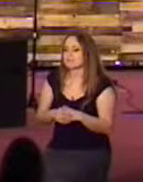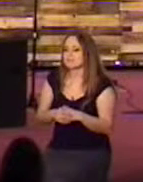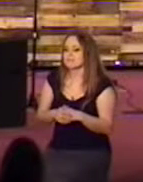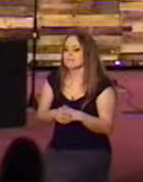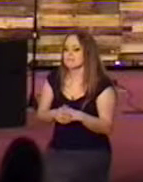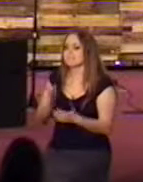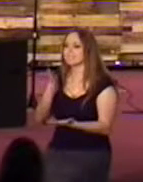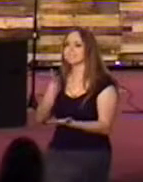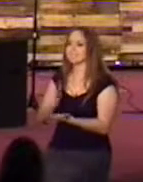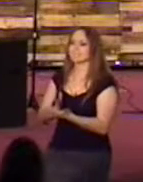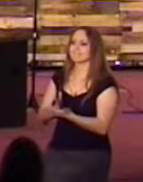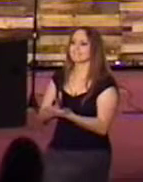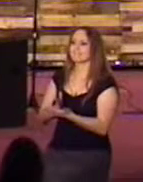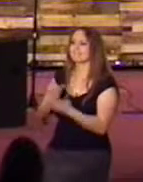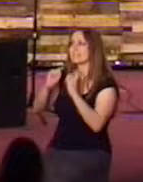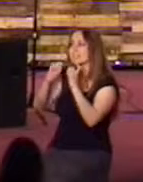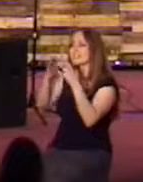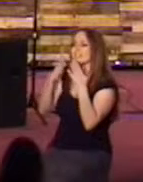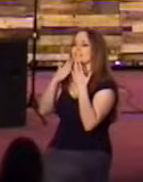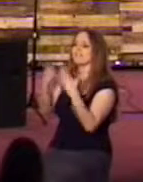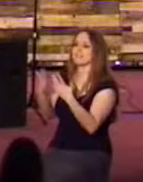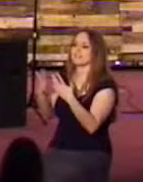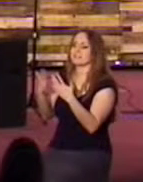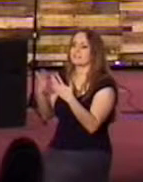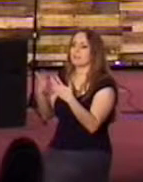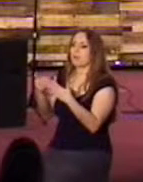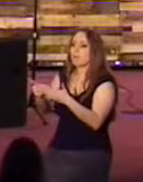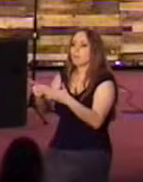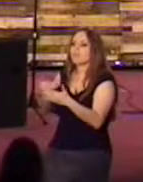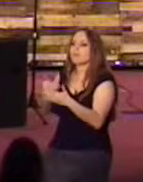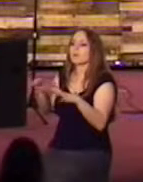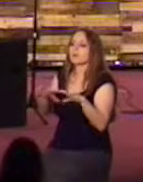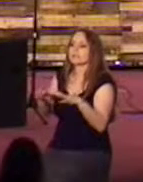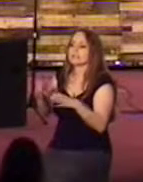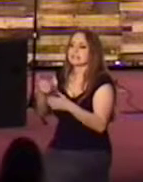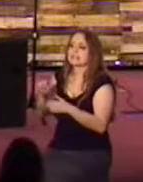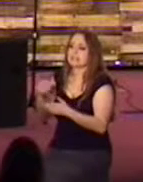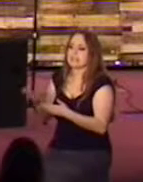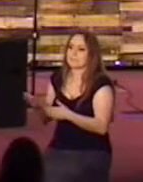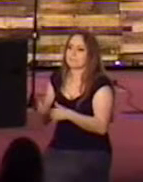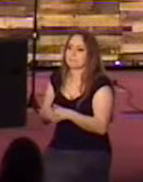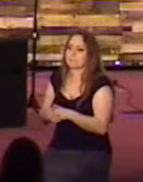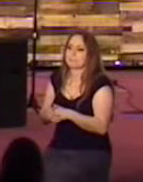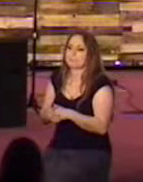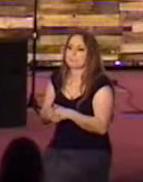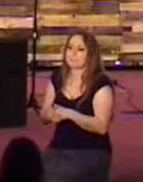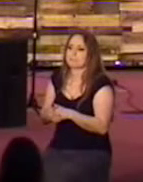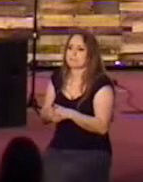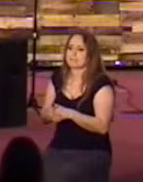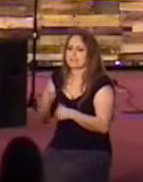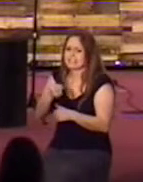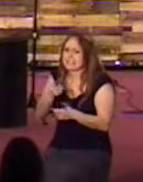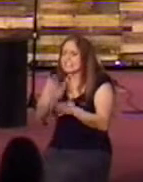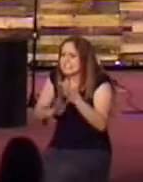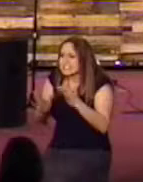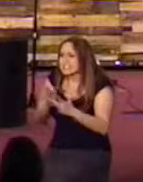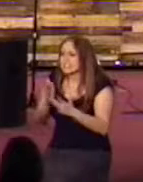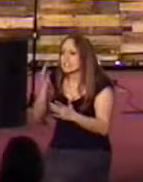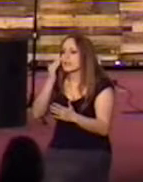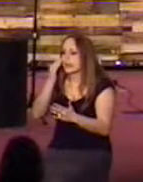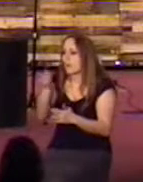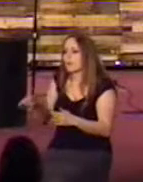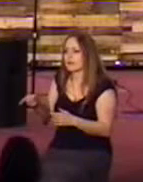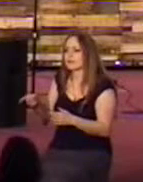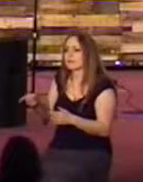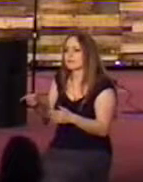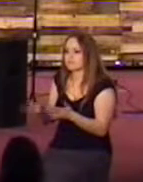He stops to give thanks before he does anything. He's Jesus. He knows this guy's coming back from